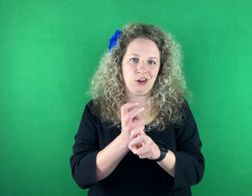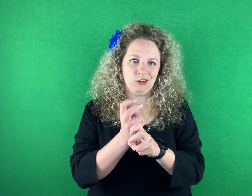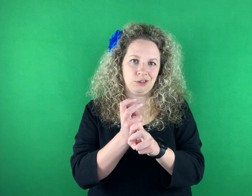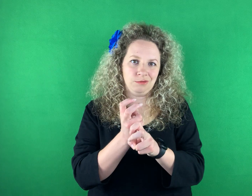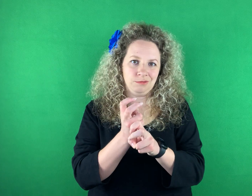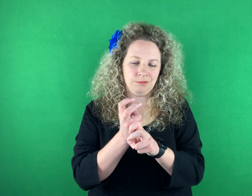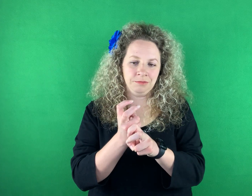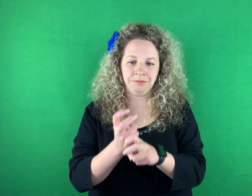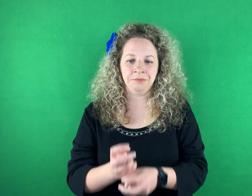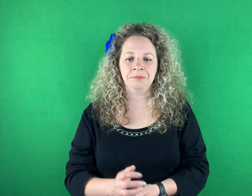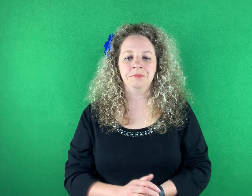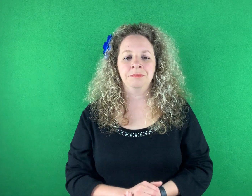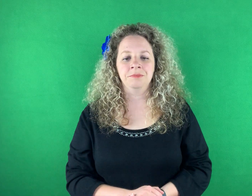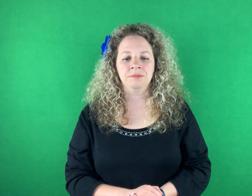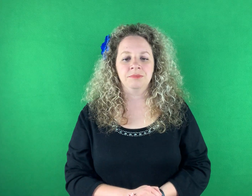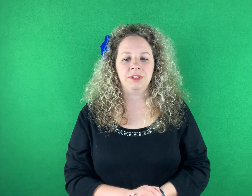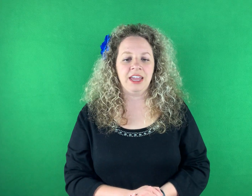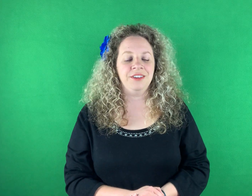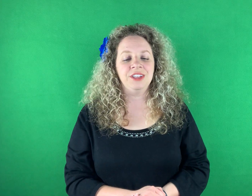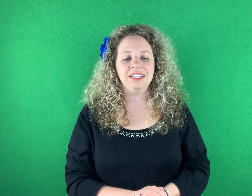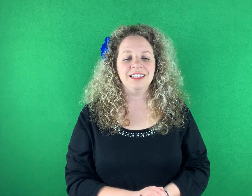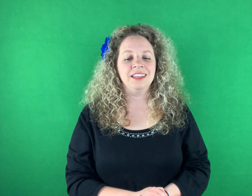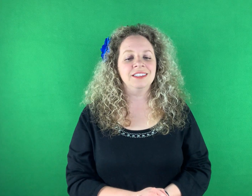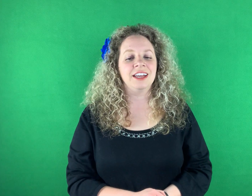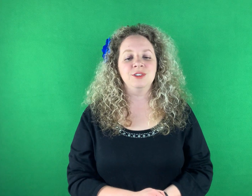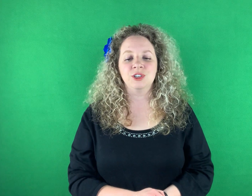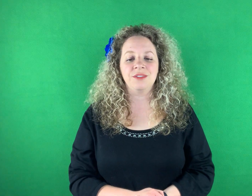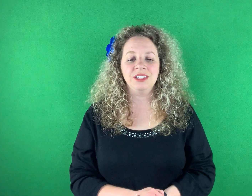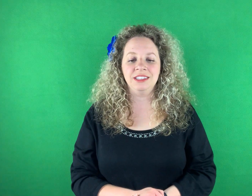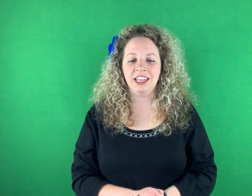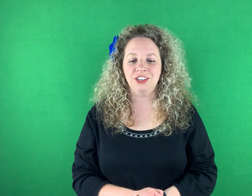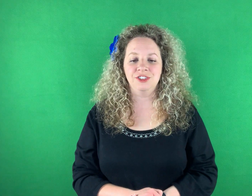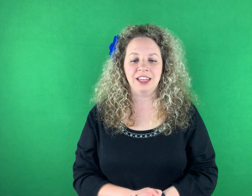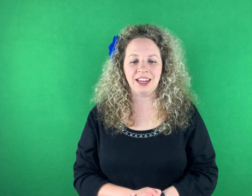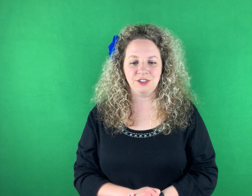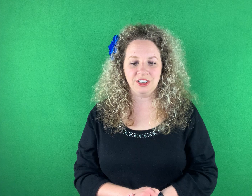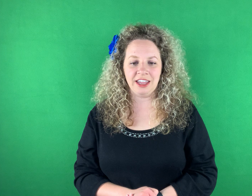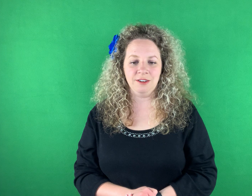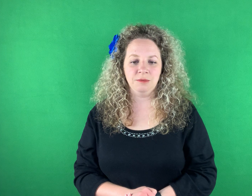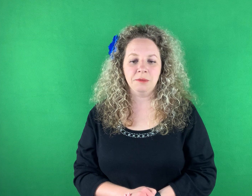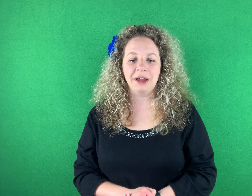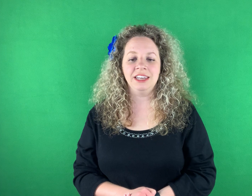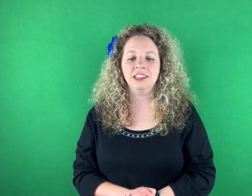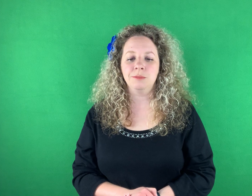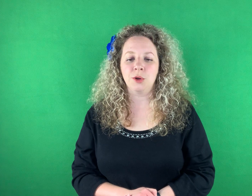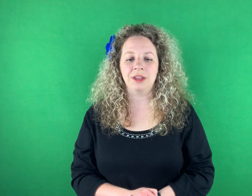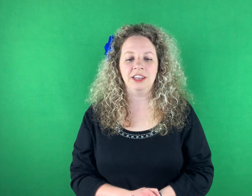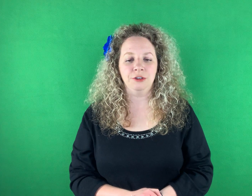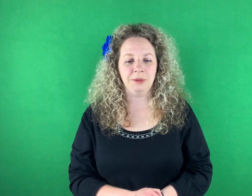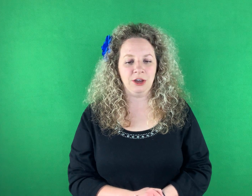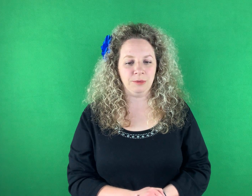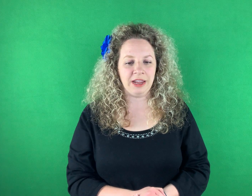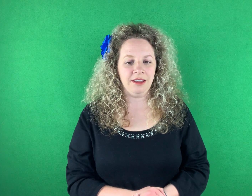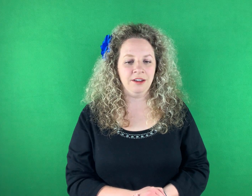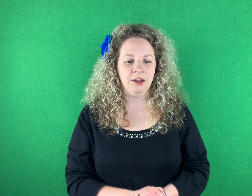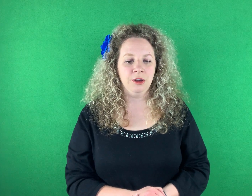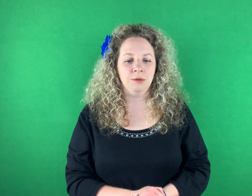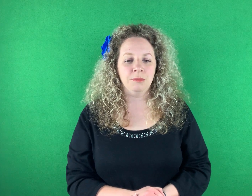hard. Okay, and then it says, "I've stood on this stage night after night, reminding the broken it'll be all right. But